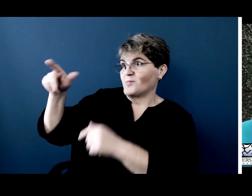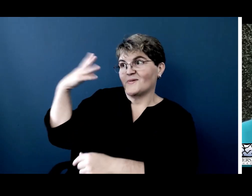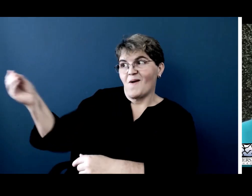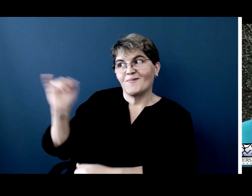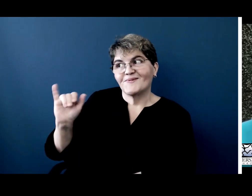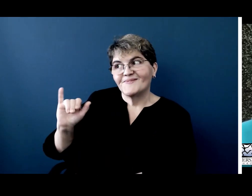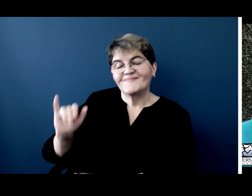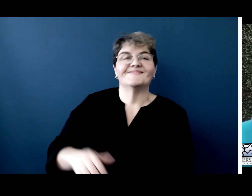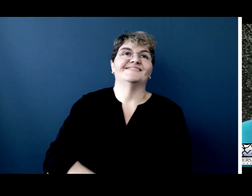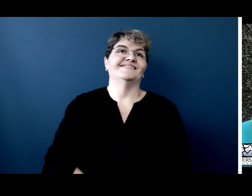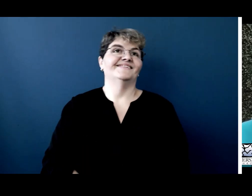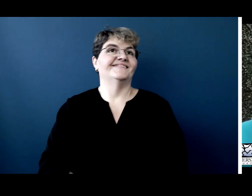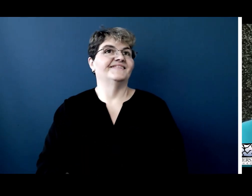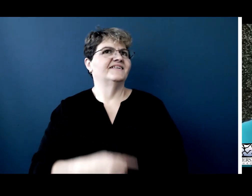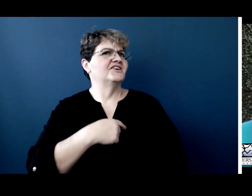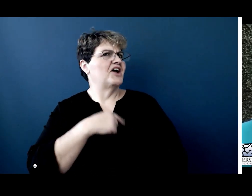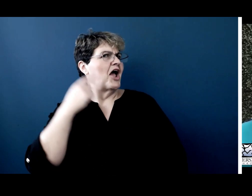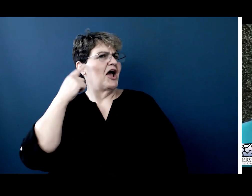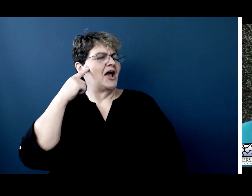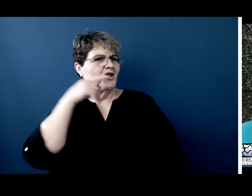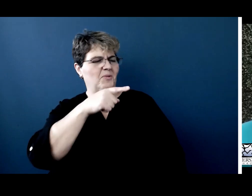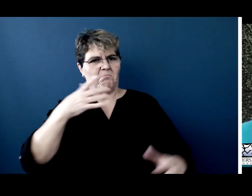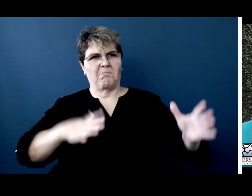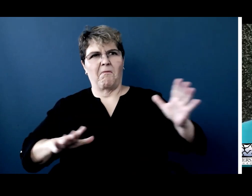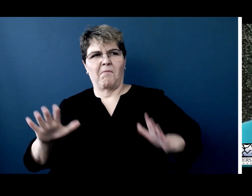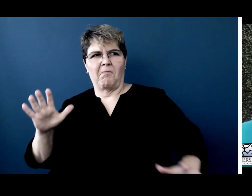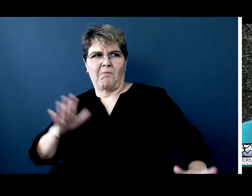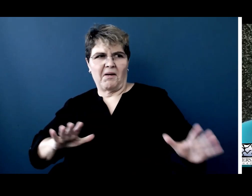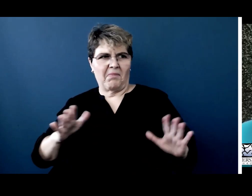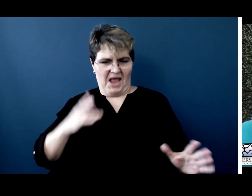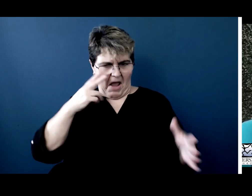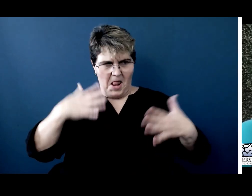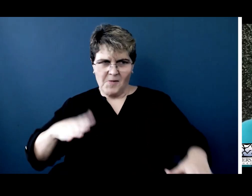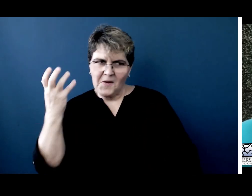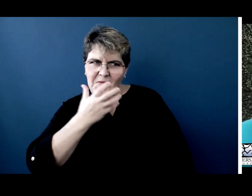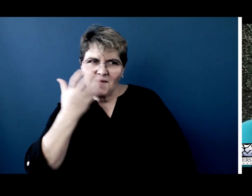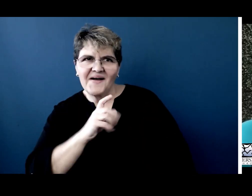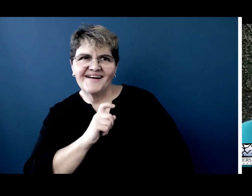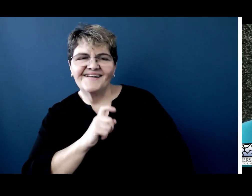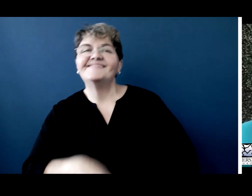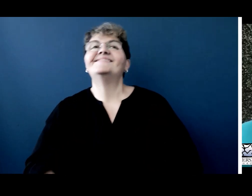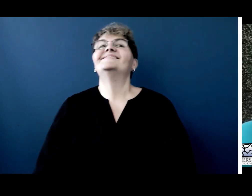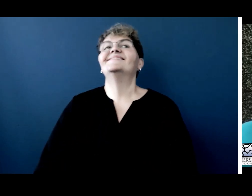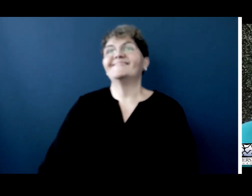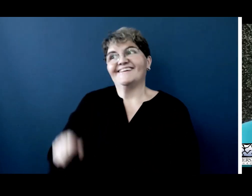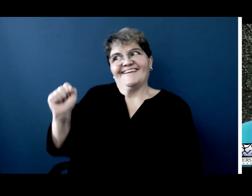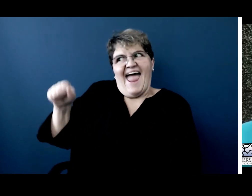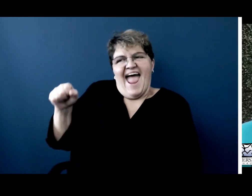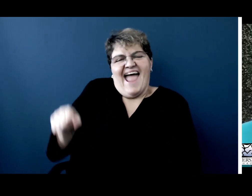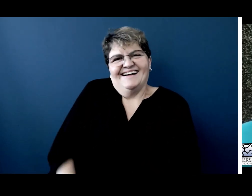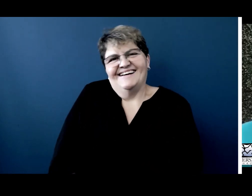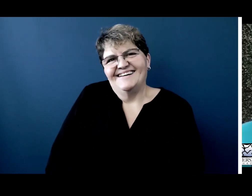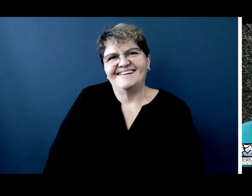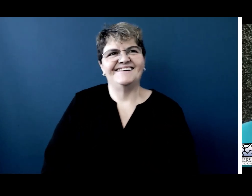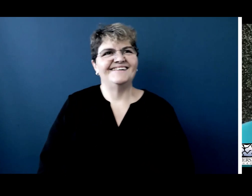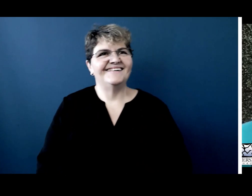heard that you're going to be dressing up. Yeah, You want to describe that a little bit? yeah. So it's gonna be with a